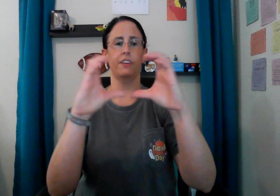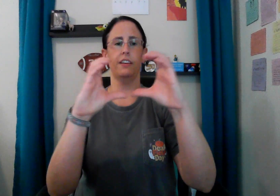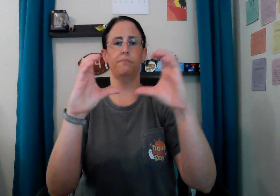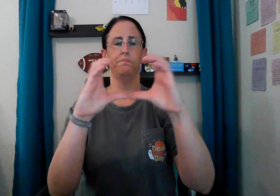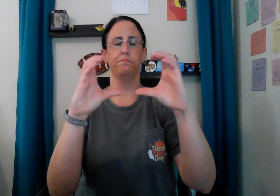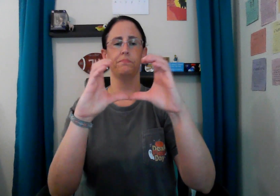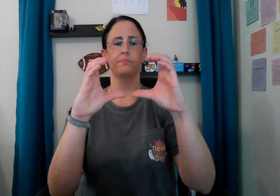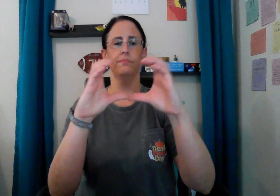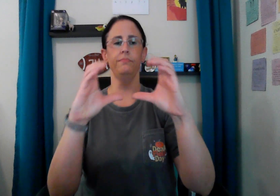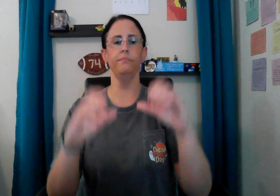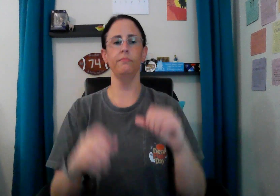certificate.